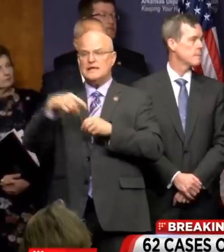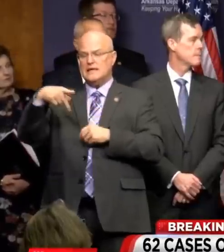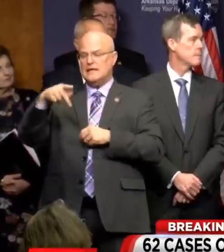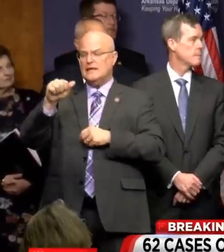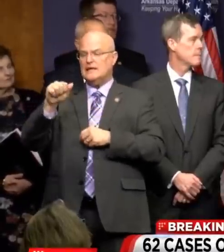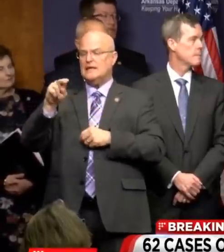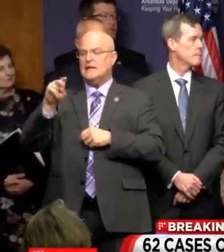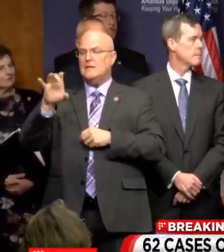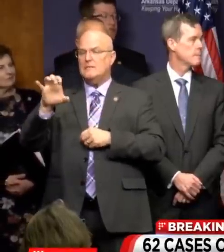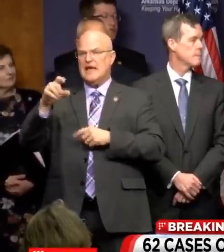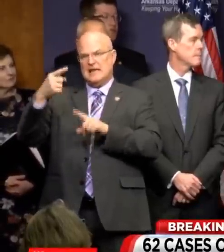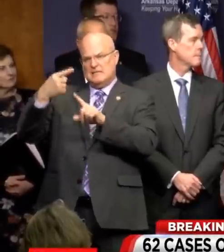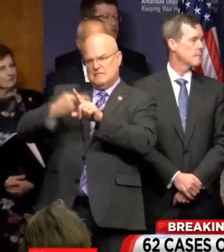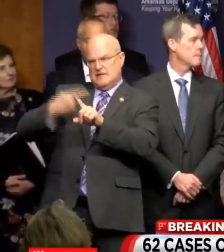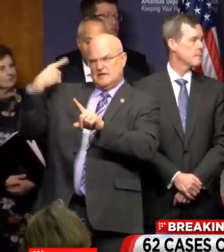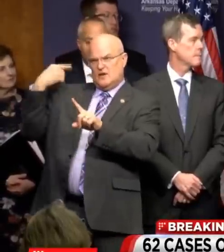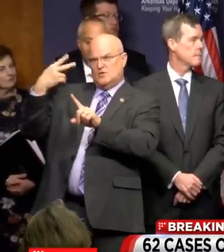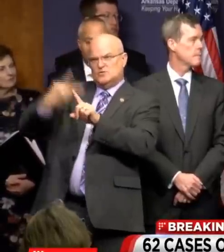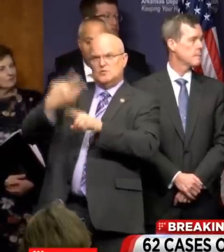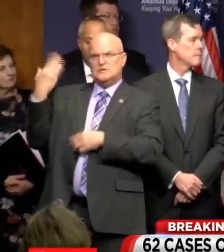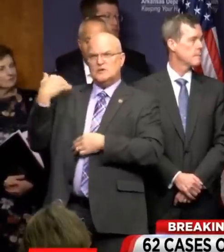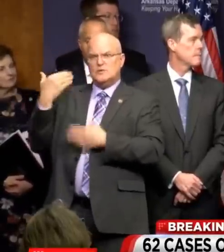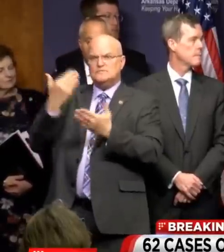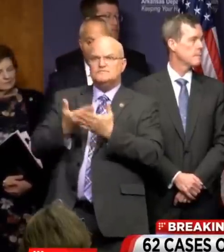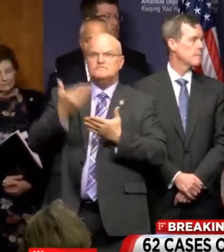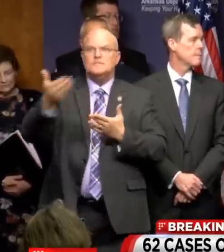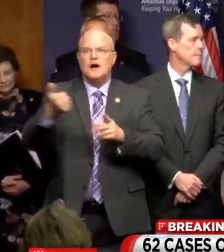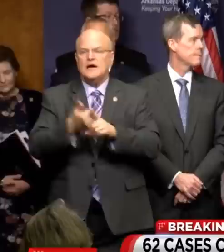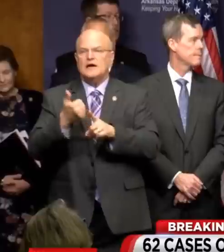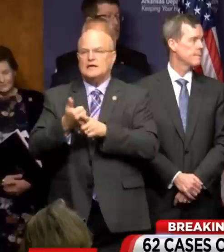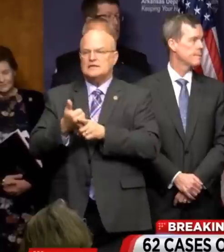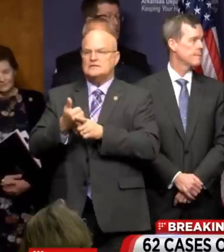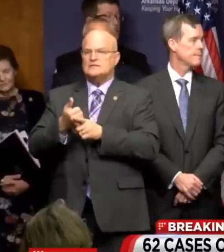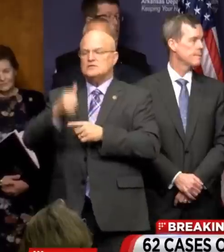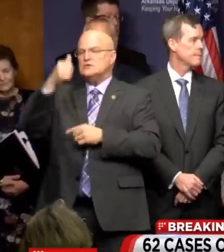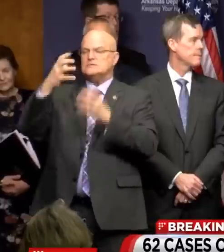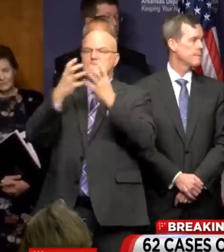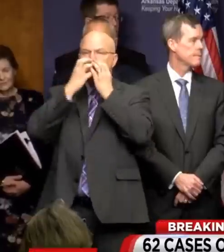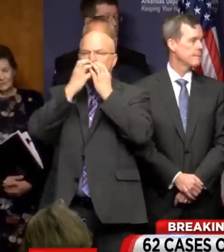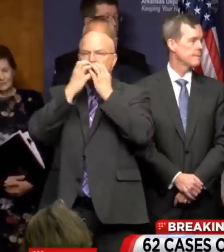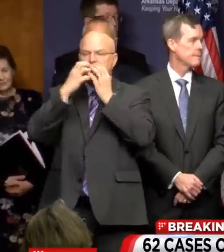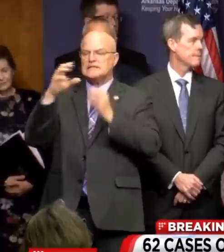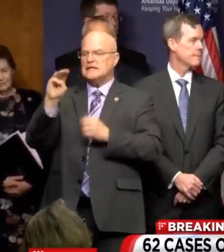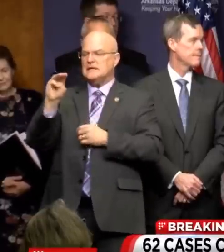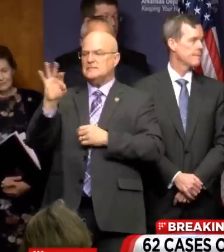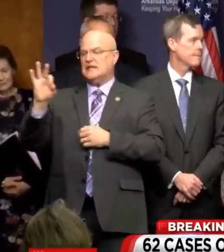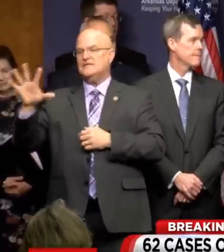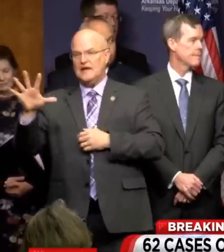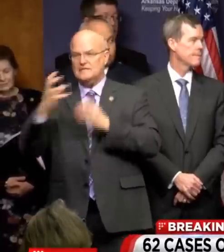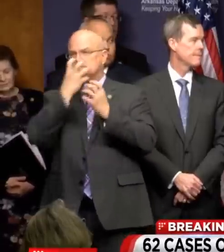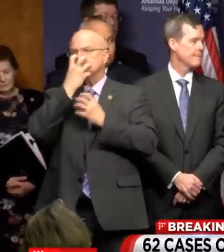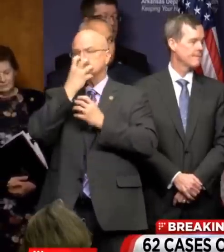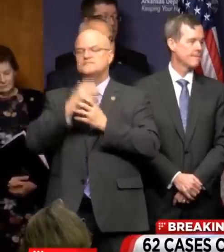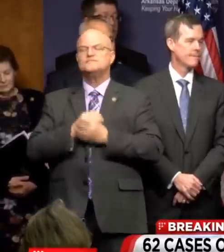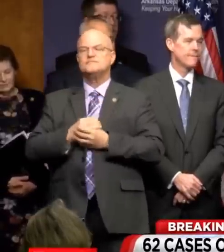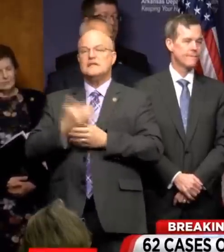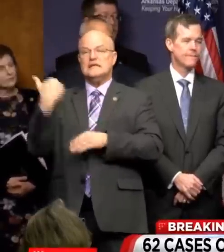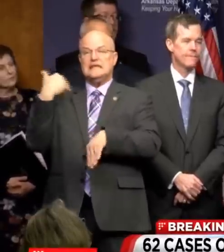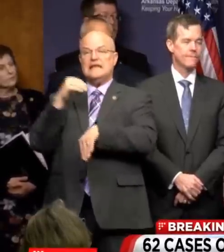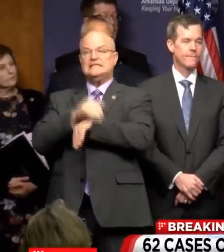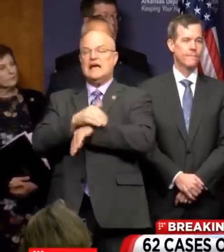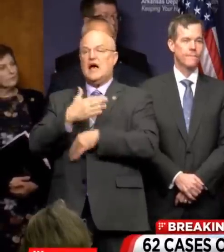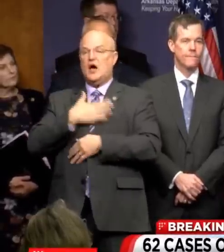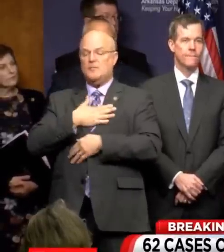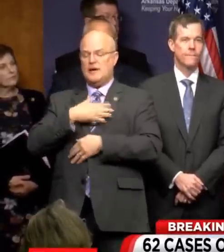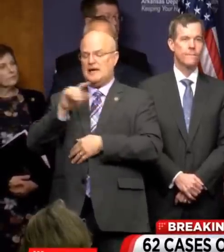a month ago or 2 months ago, went out and bought large stashes of surgical masks and N95 masks. And so last night on my Twitter